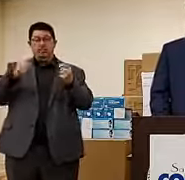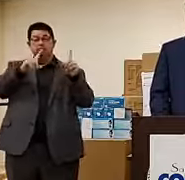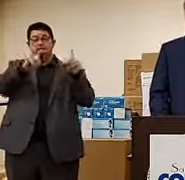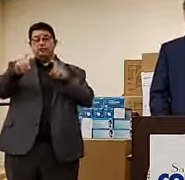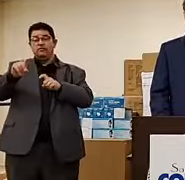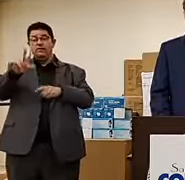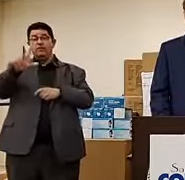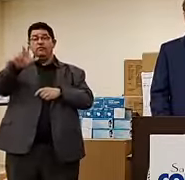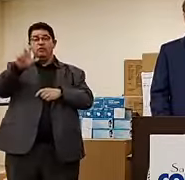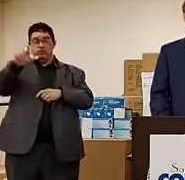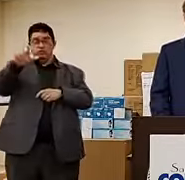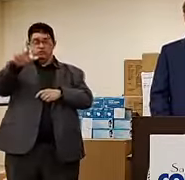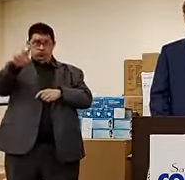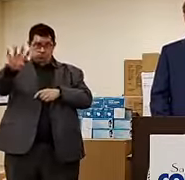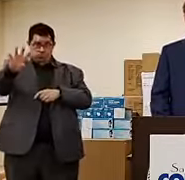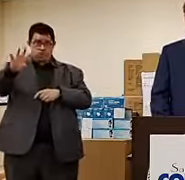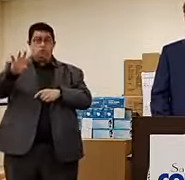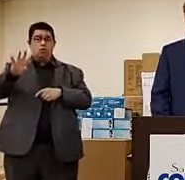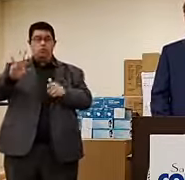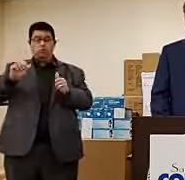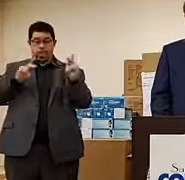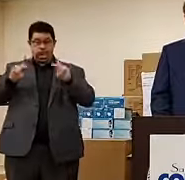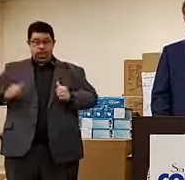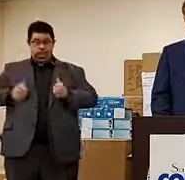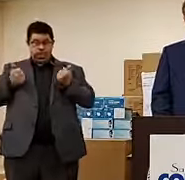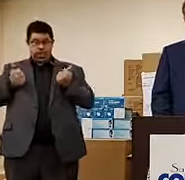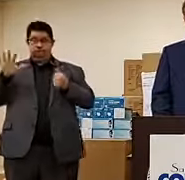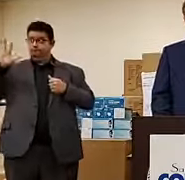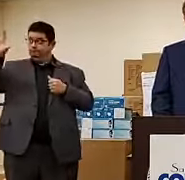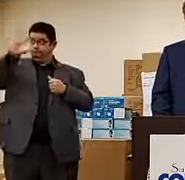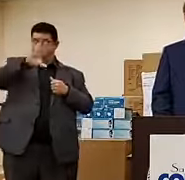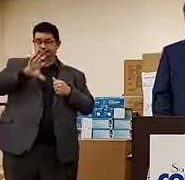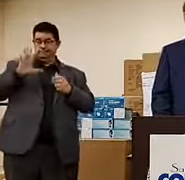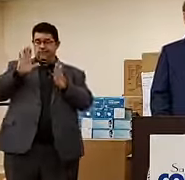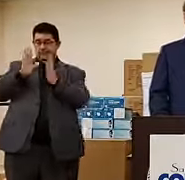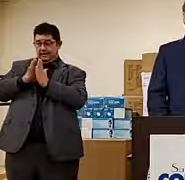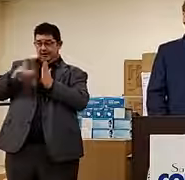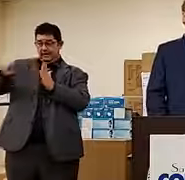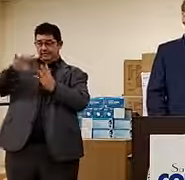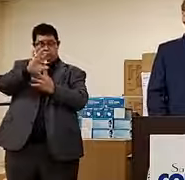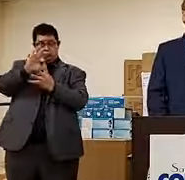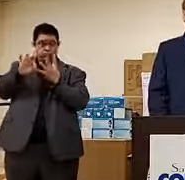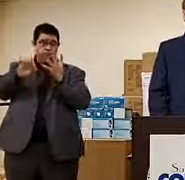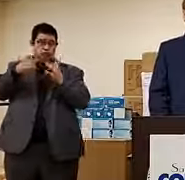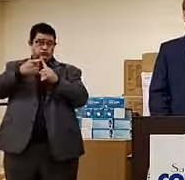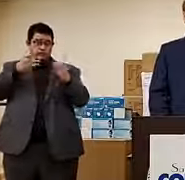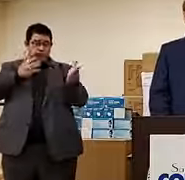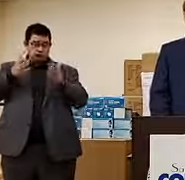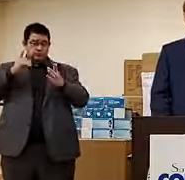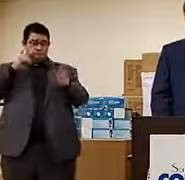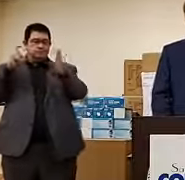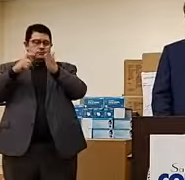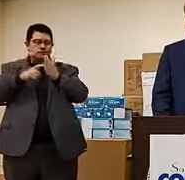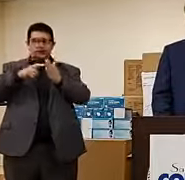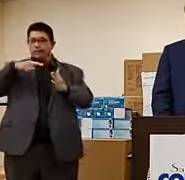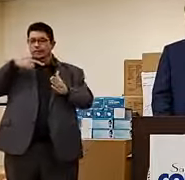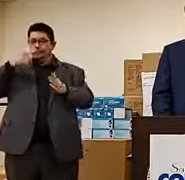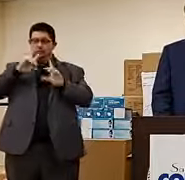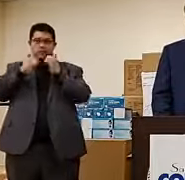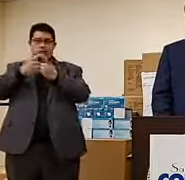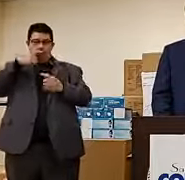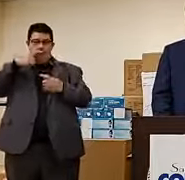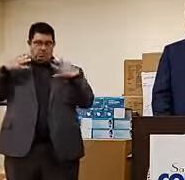324 residents in these zip codes and asked them to choose from services that had been identified by the Department of Public Health